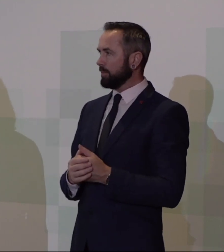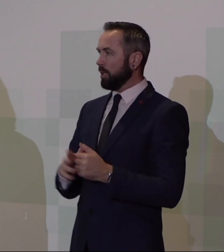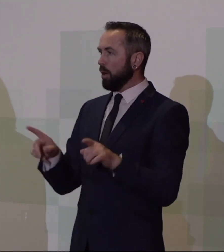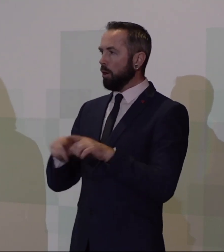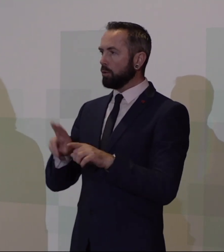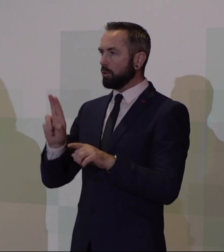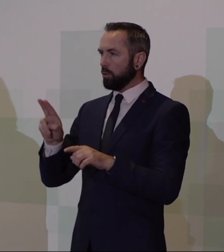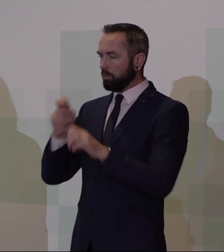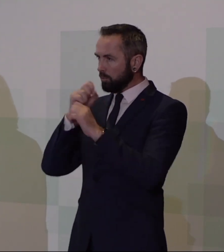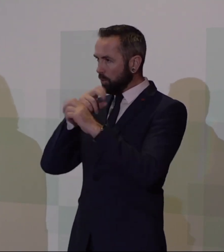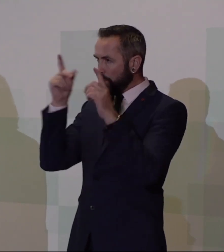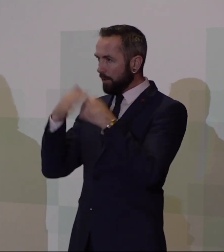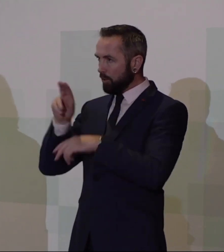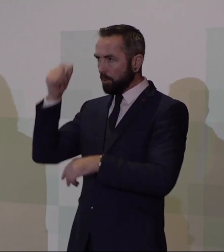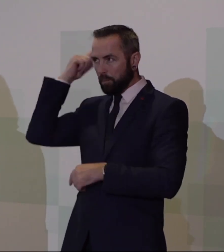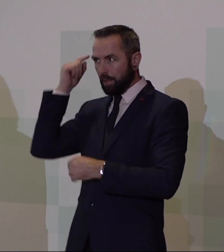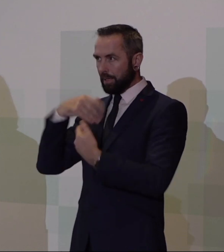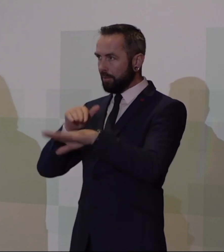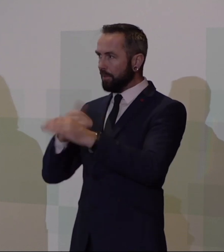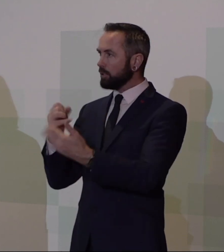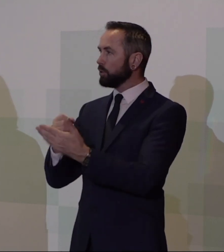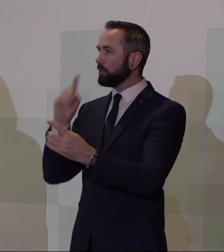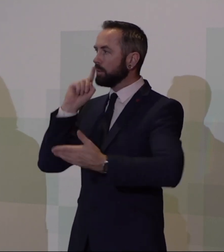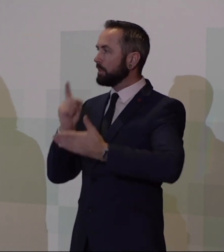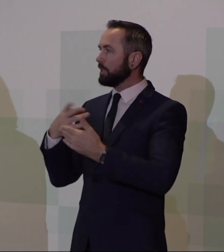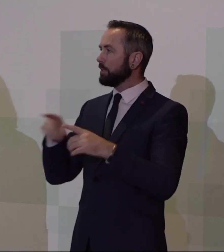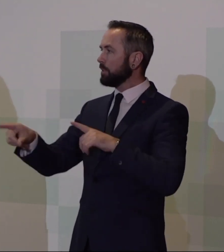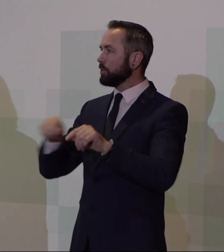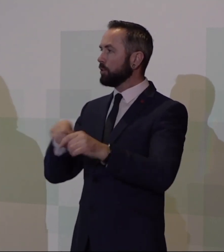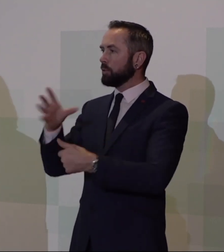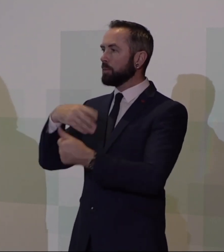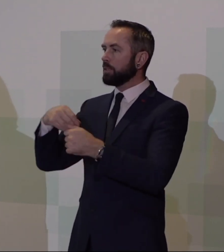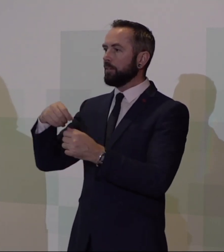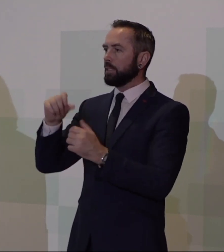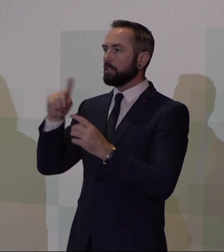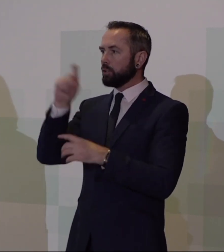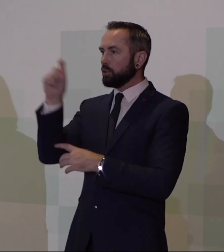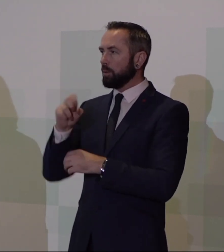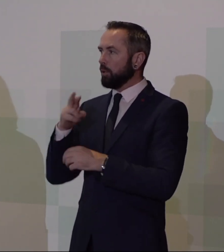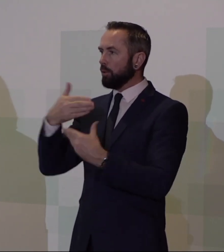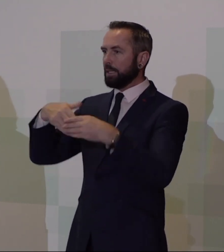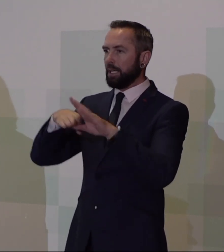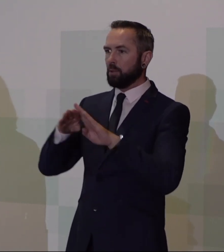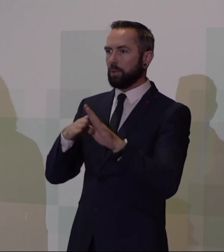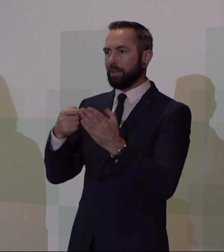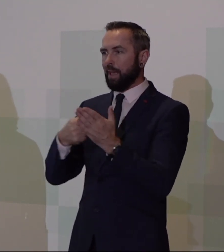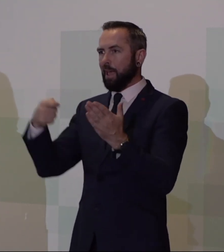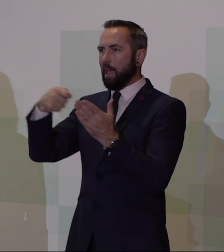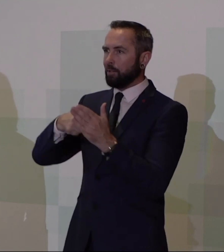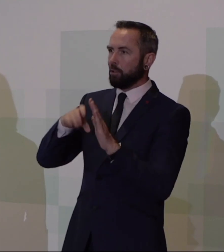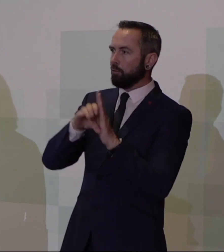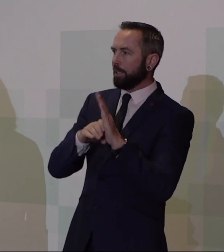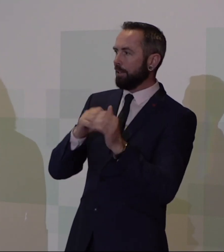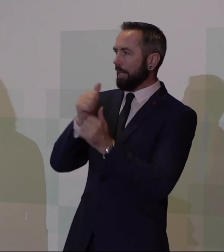unconscious bias and the effects it has on students' decisions to choose particular subjects or engage in extracurricular activities must involve